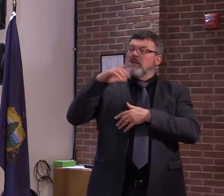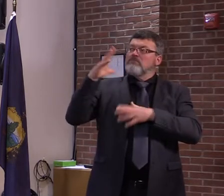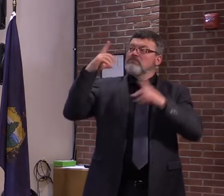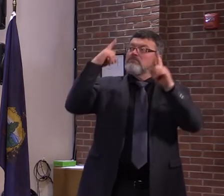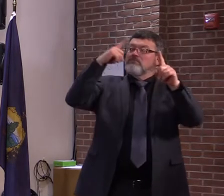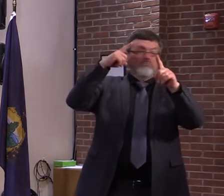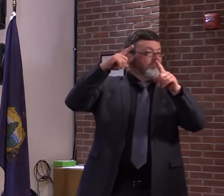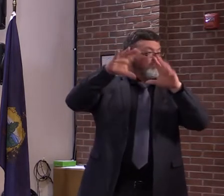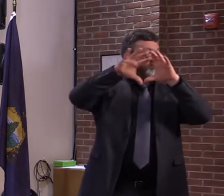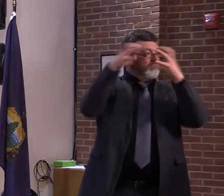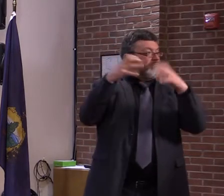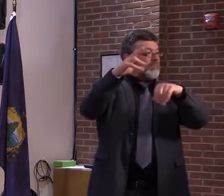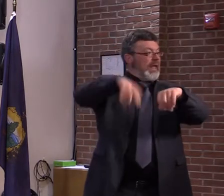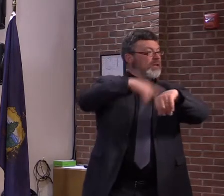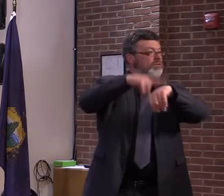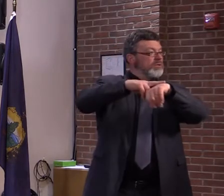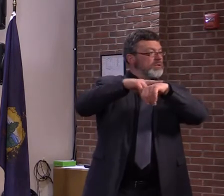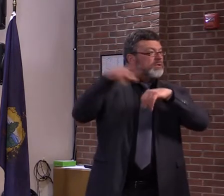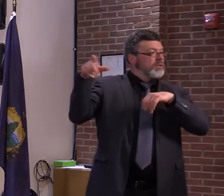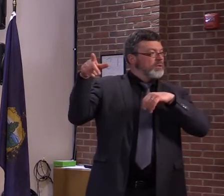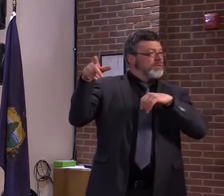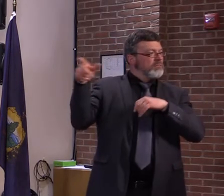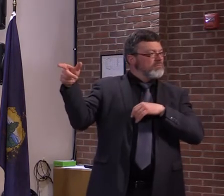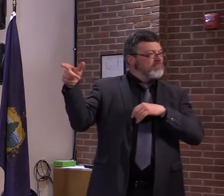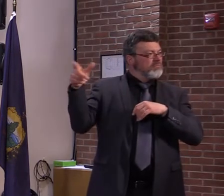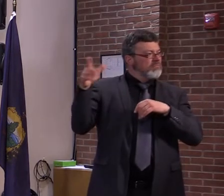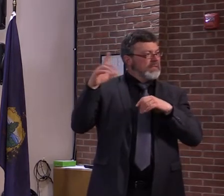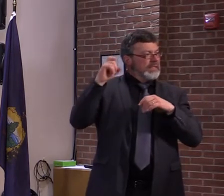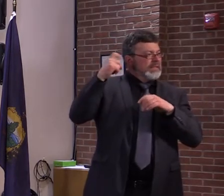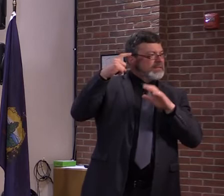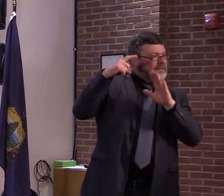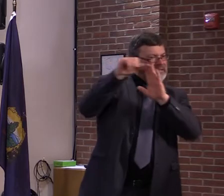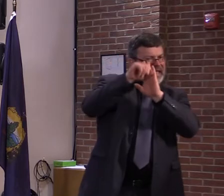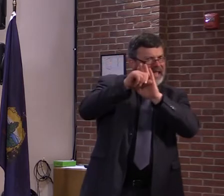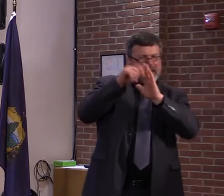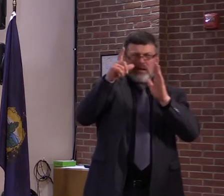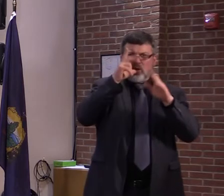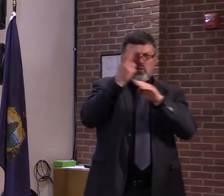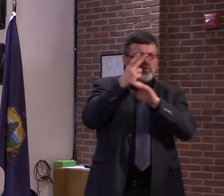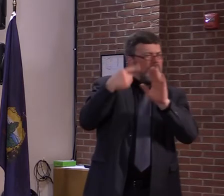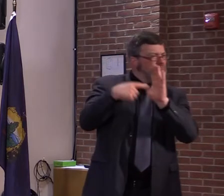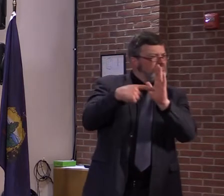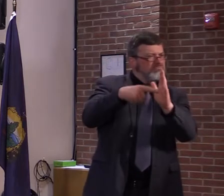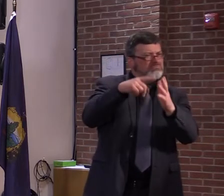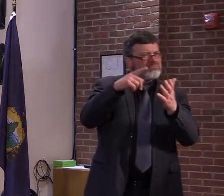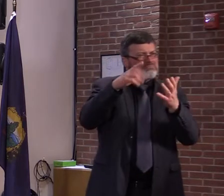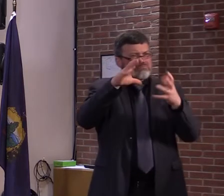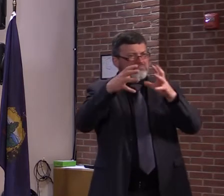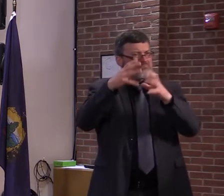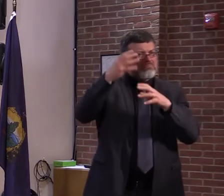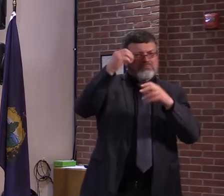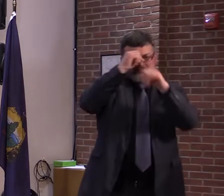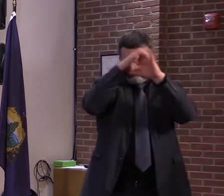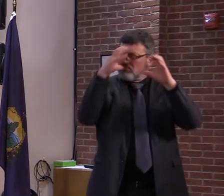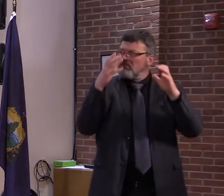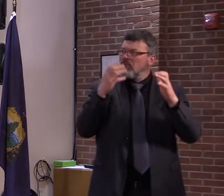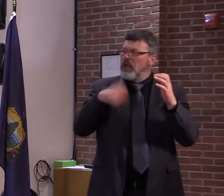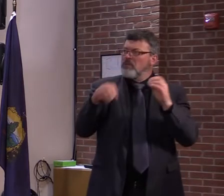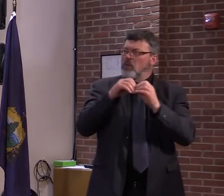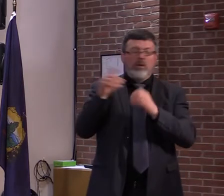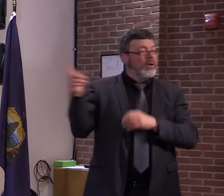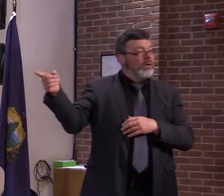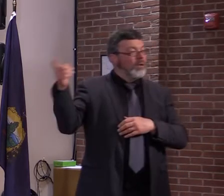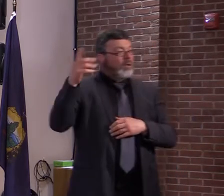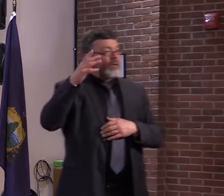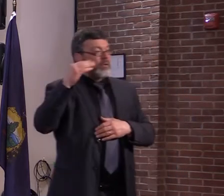Has the state gone away from that? Is it abandoned? I mean, no, actually, Hub and Spoke continued to flourish, if I could